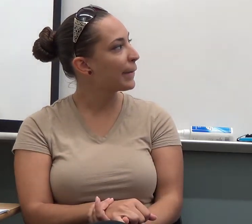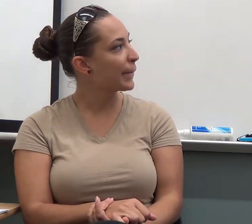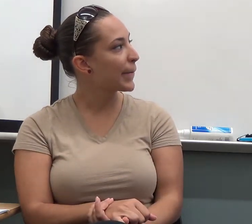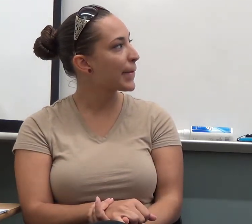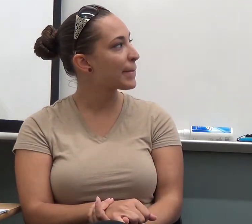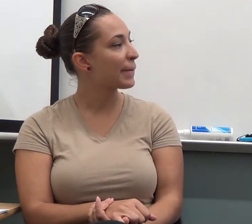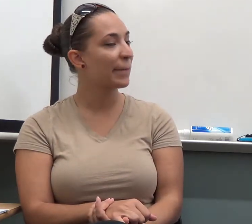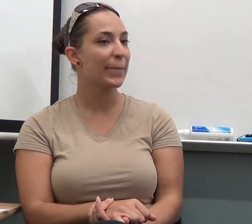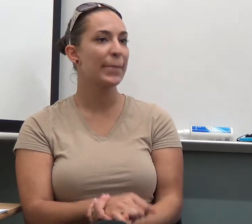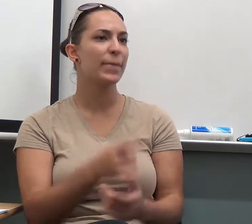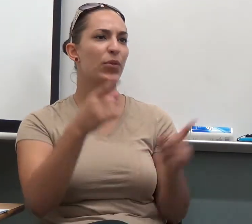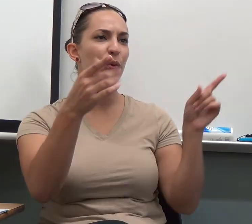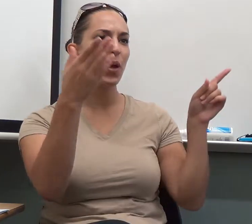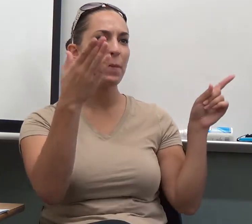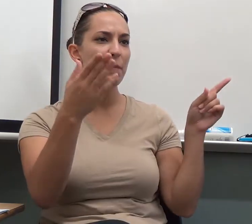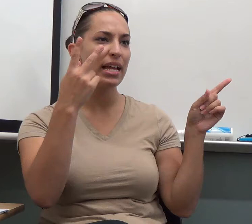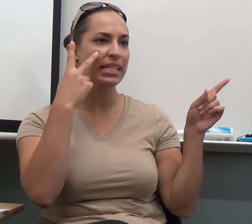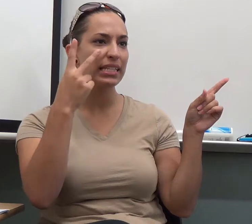Now, you may see this symbol